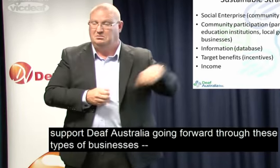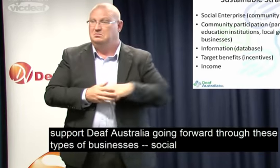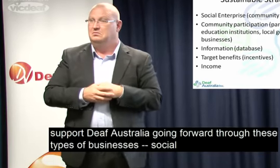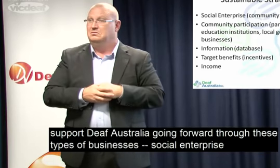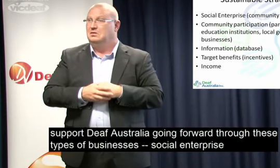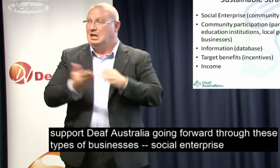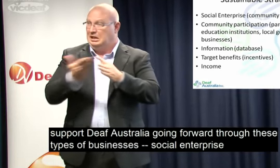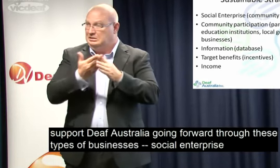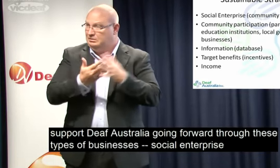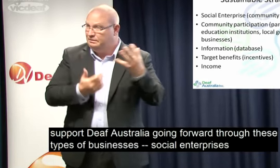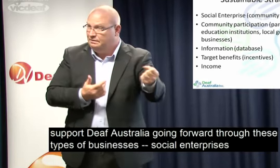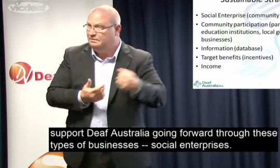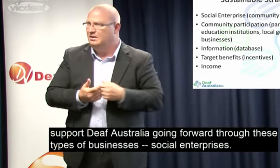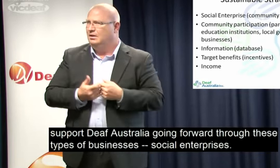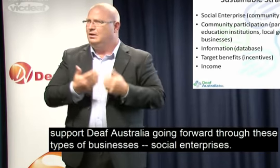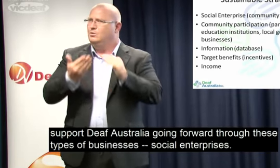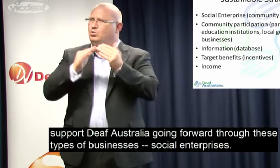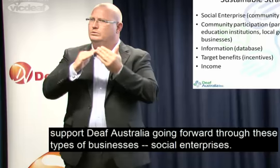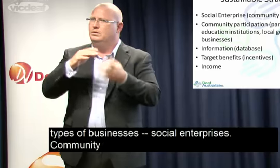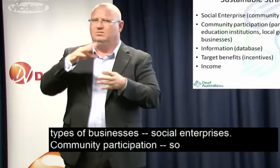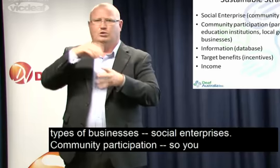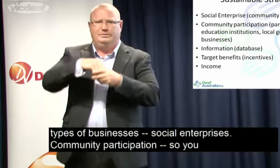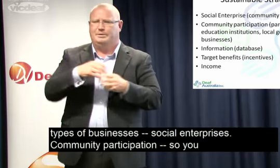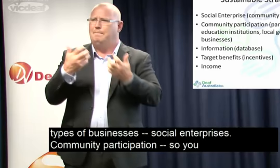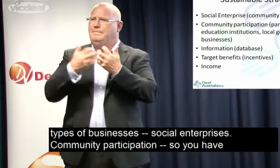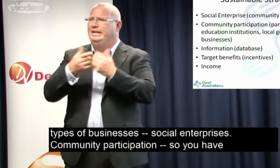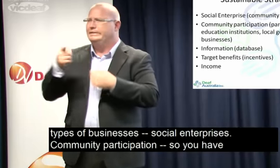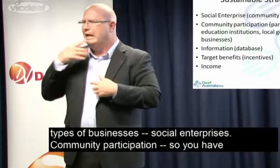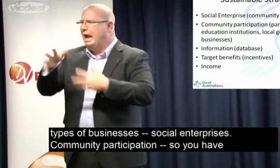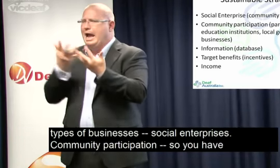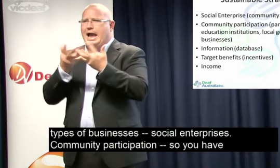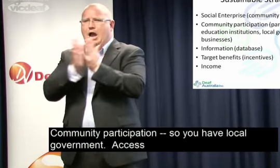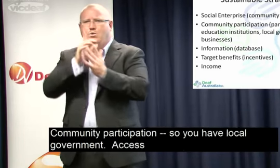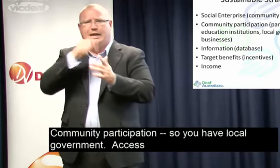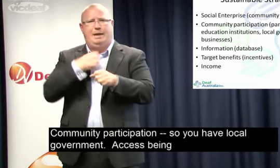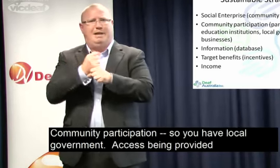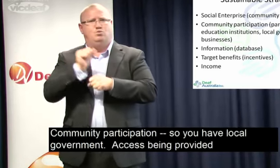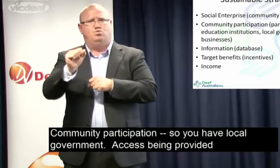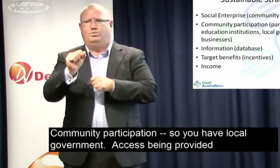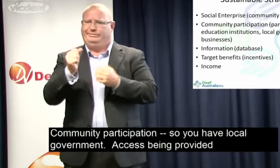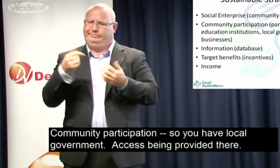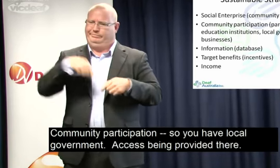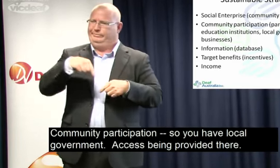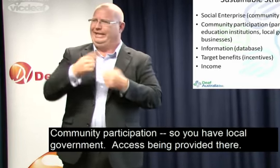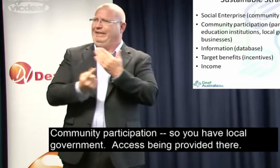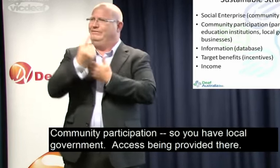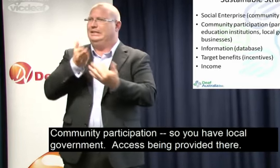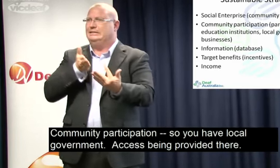participation, so you've got local government, access being provided there. A lot of people ask the question, how can we